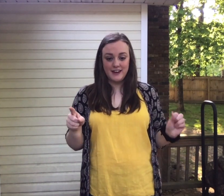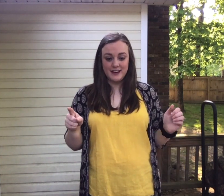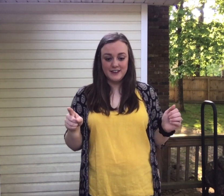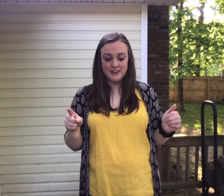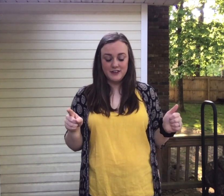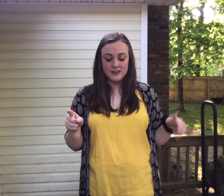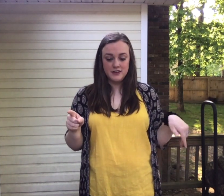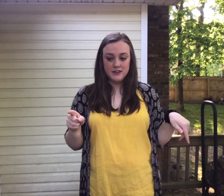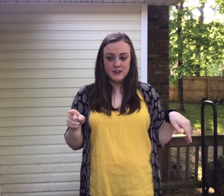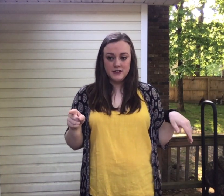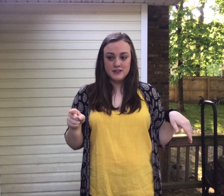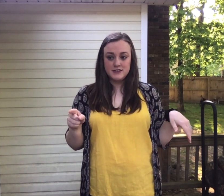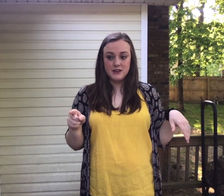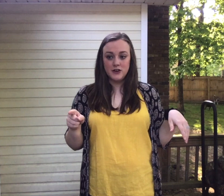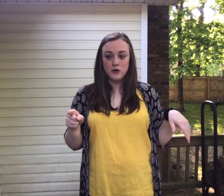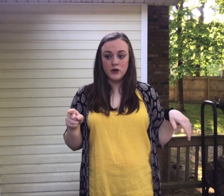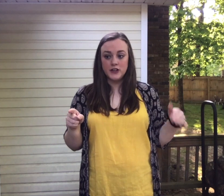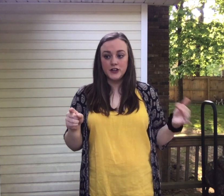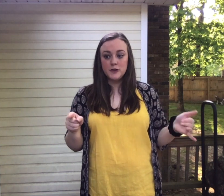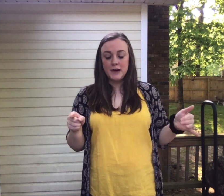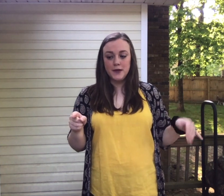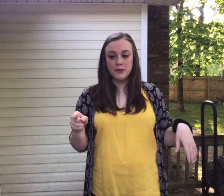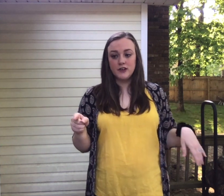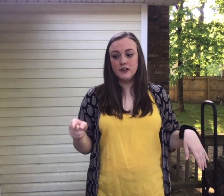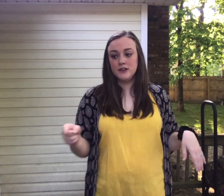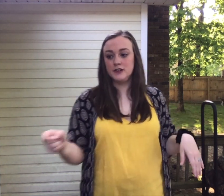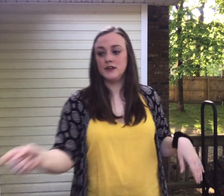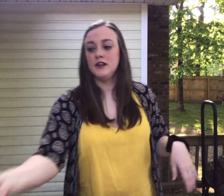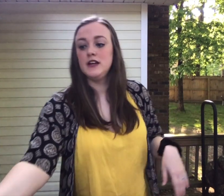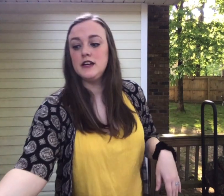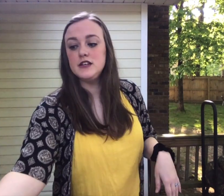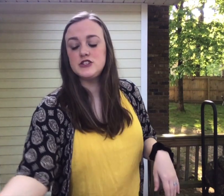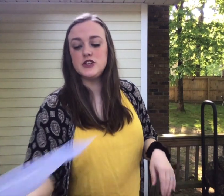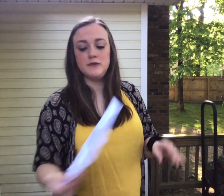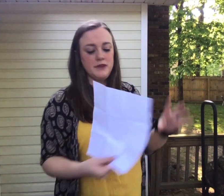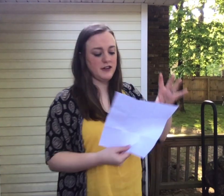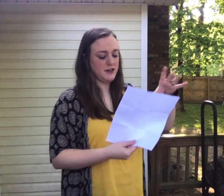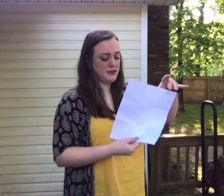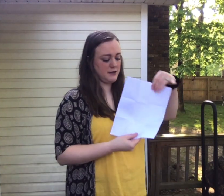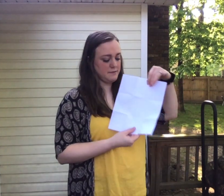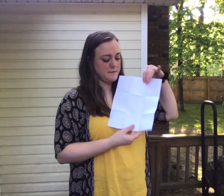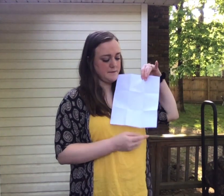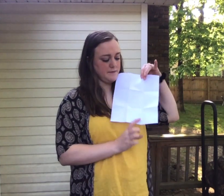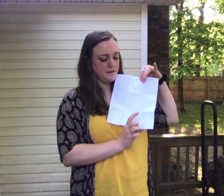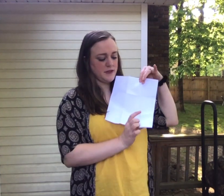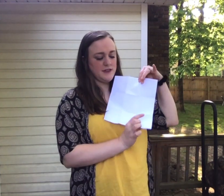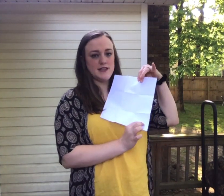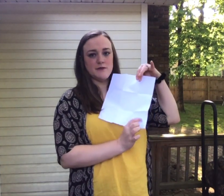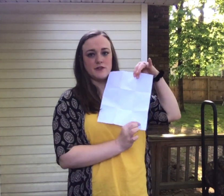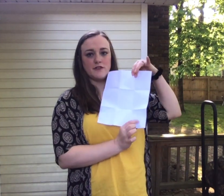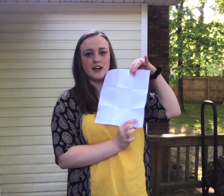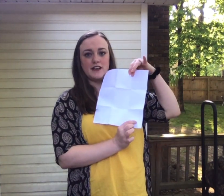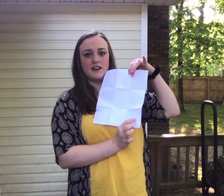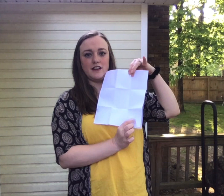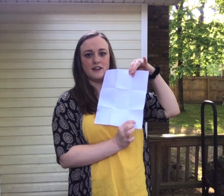side. So on your paper, it should be this one right here.